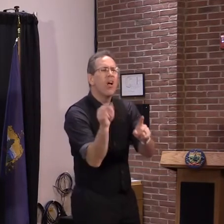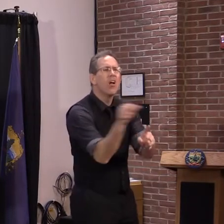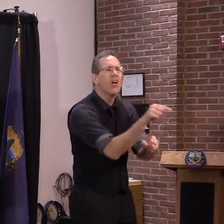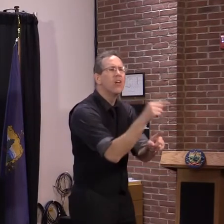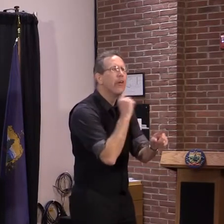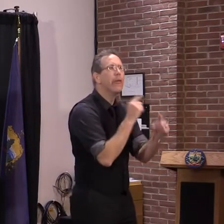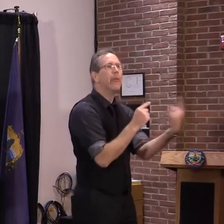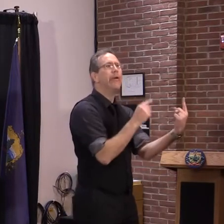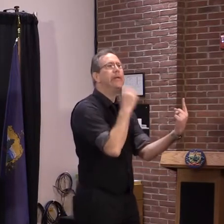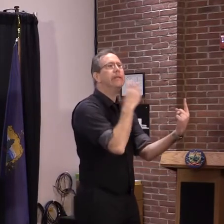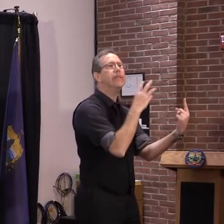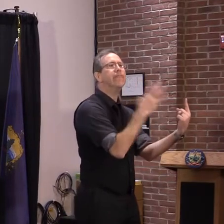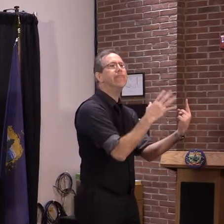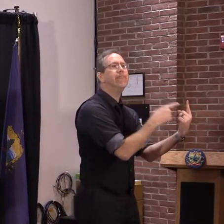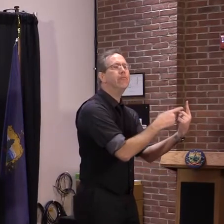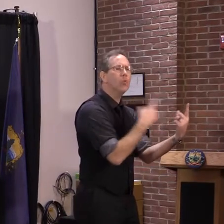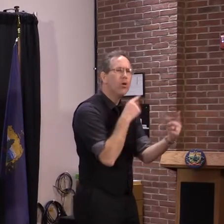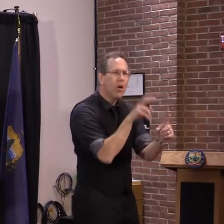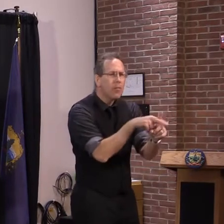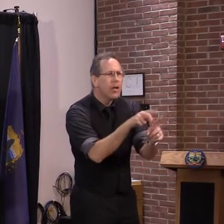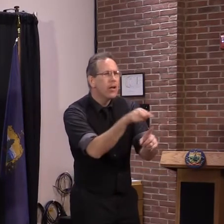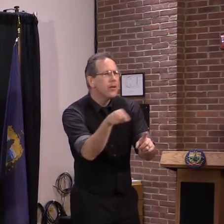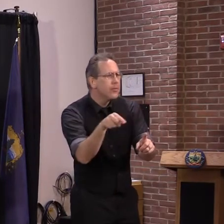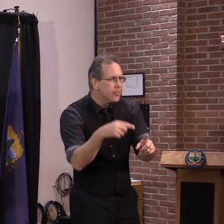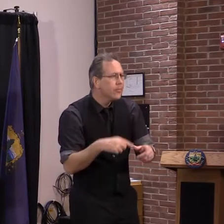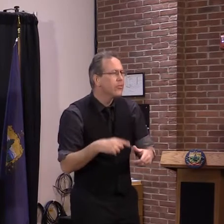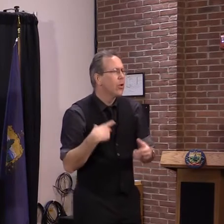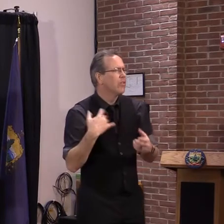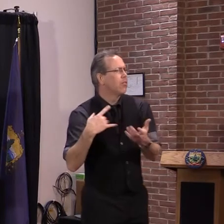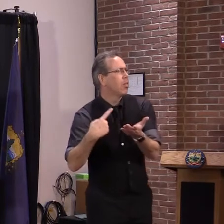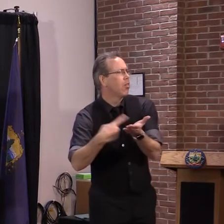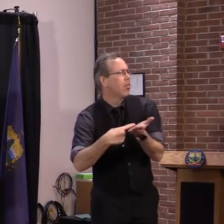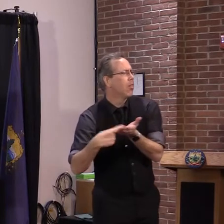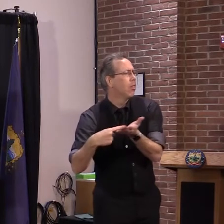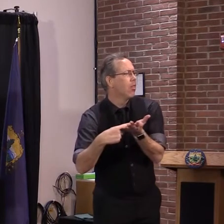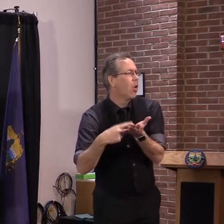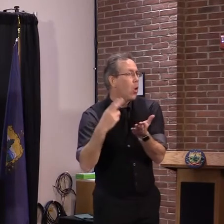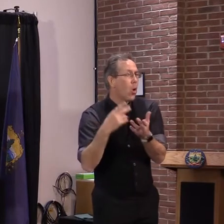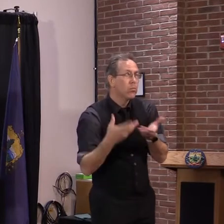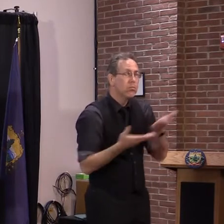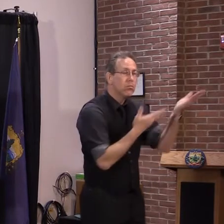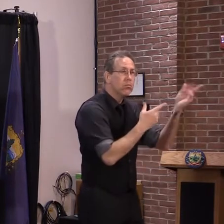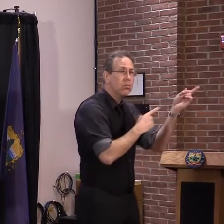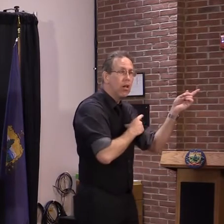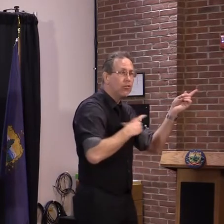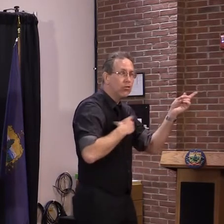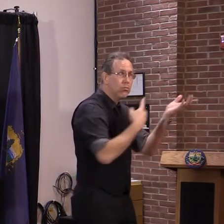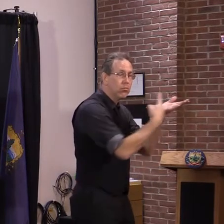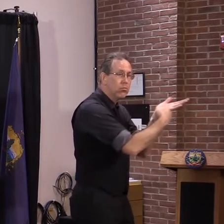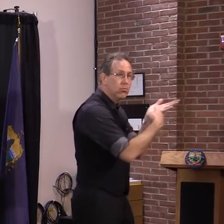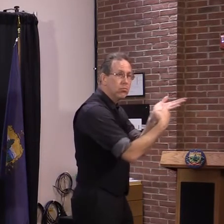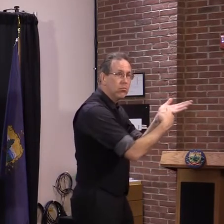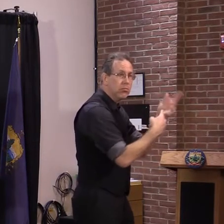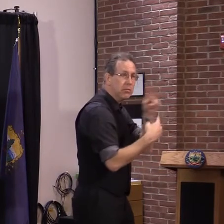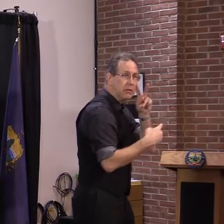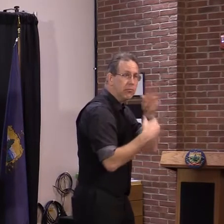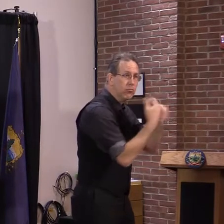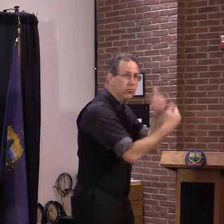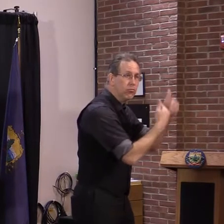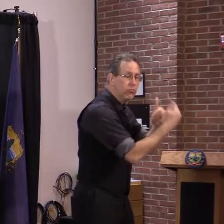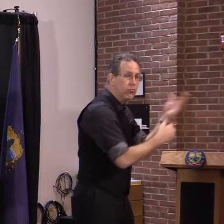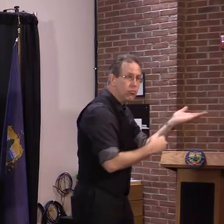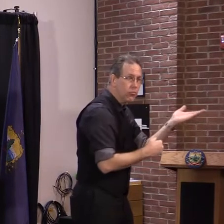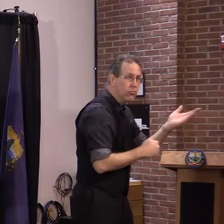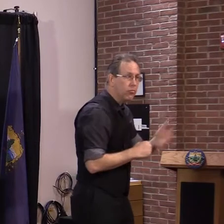details of this. I'm hopeful the legislature will take under consideration some of these proposals that we think are very effective to provide meaningful tax relief to a number of